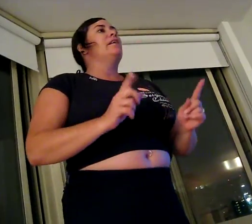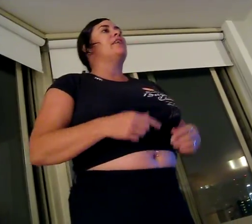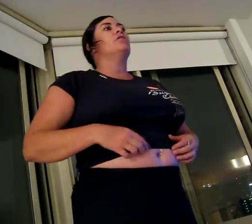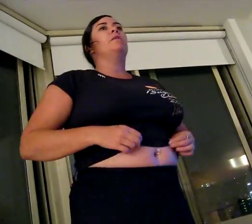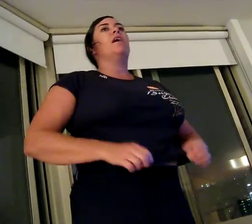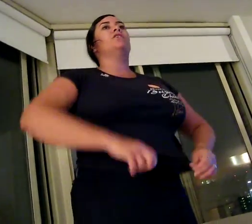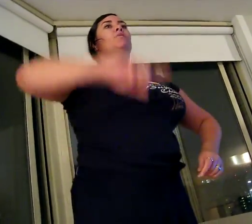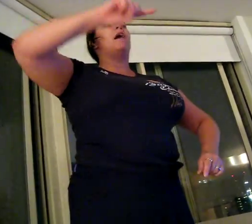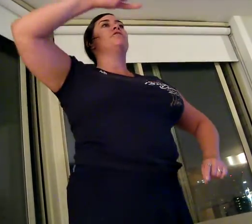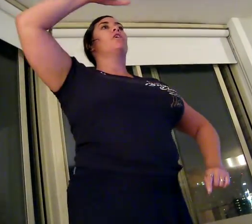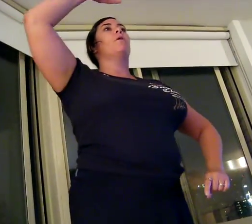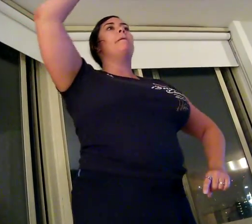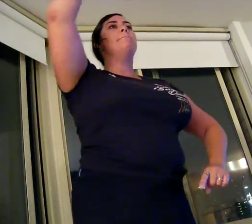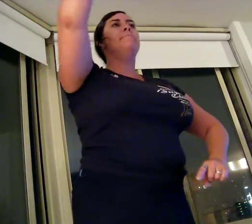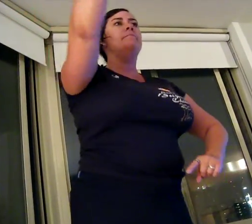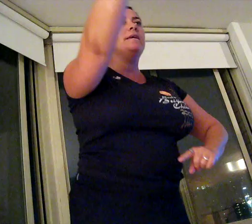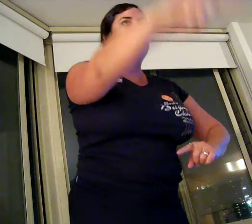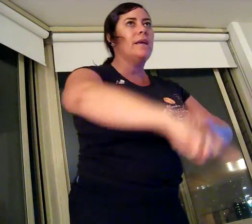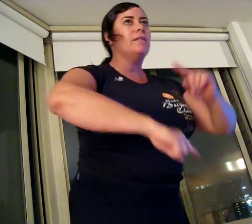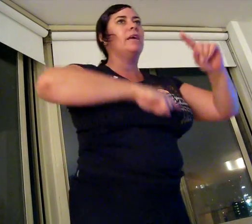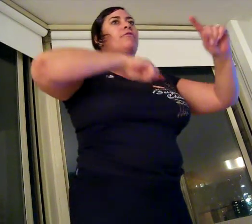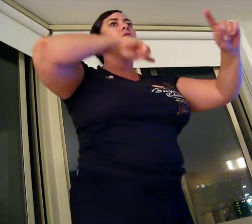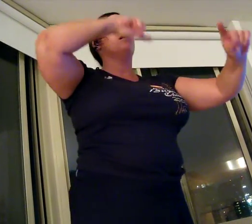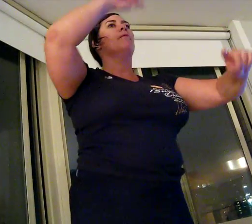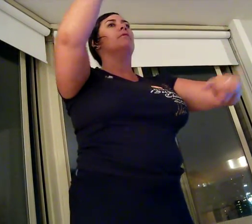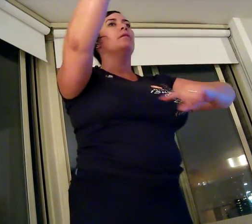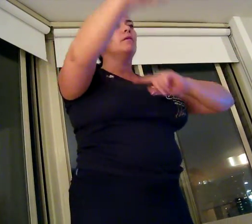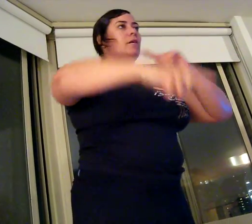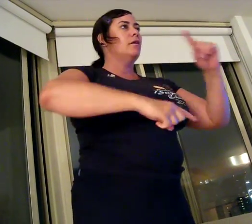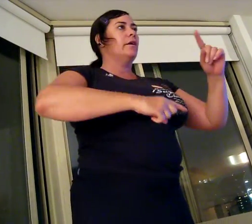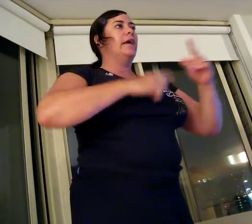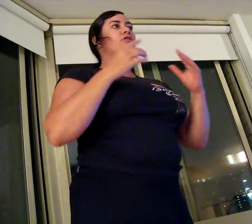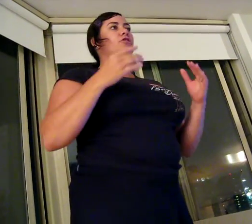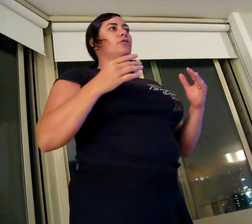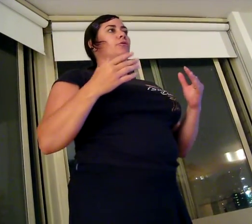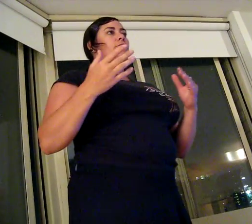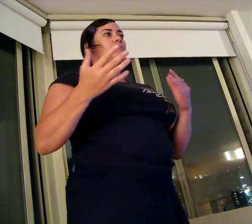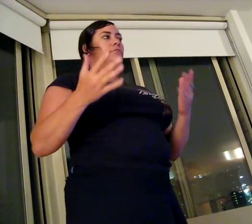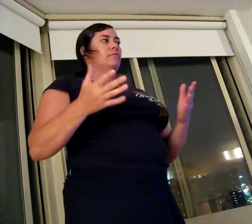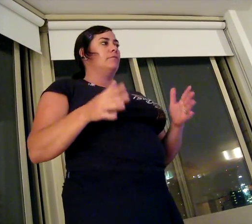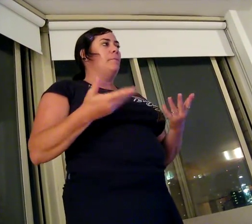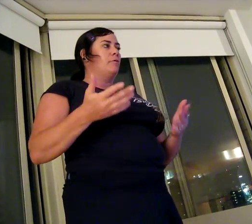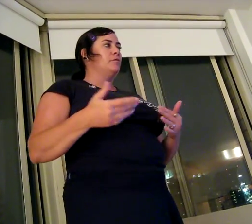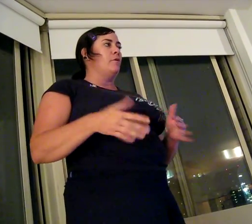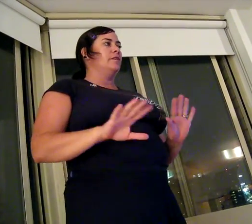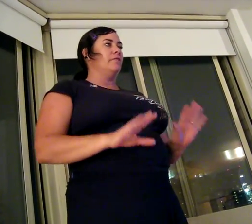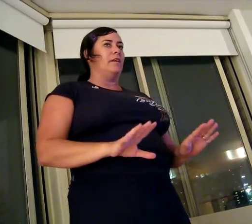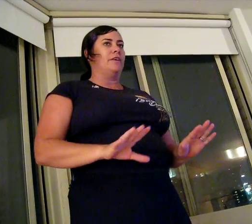connection, because you have to go immediately from, into the bonus points of connection.